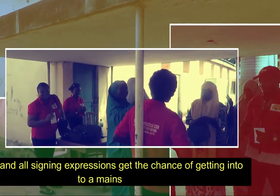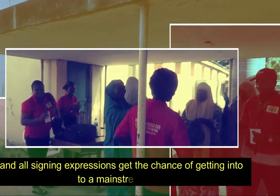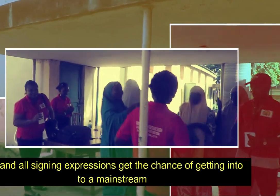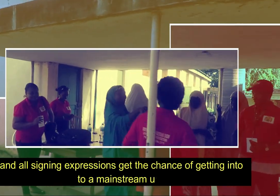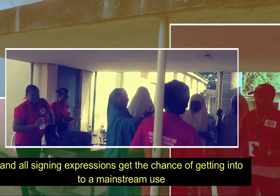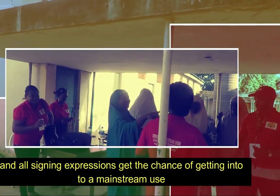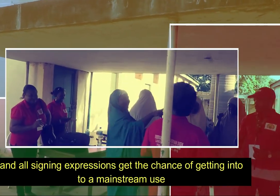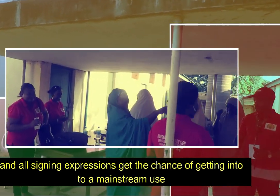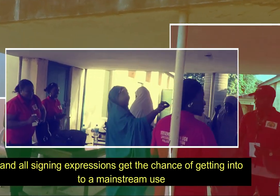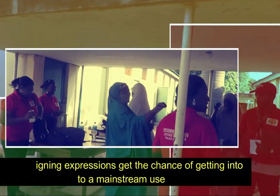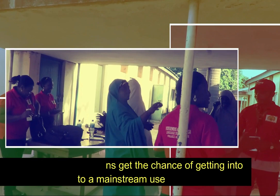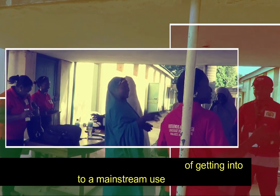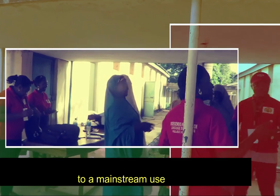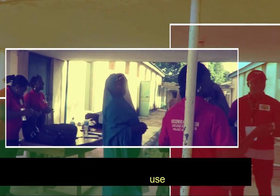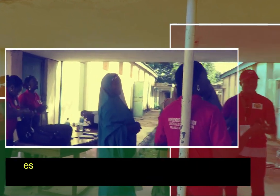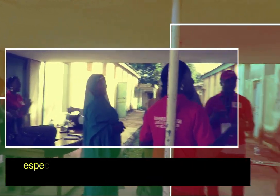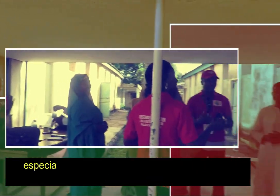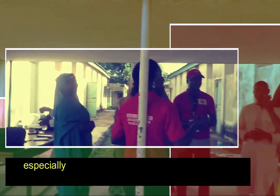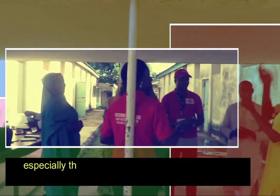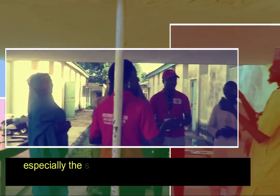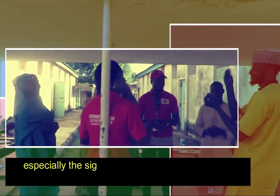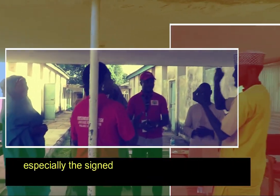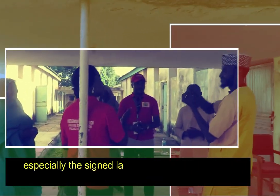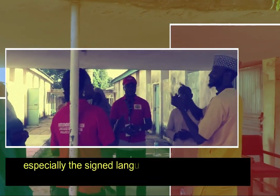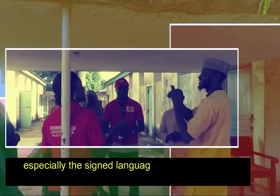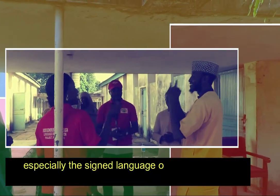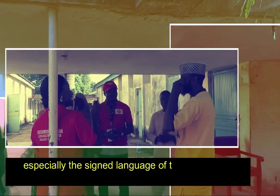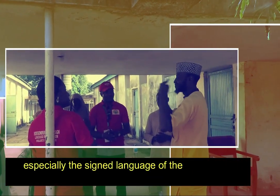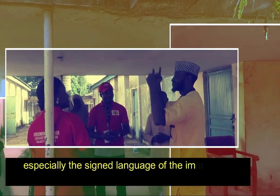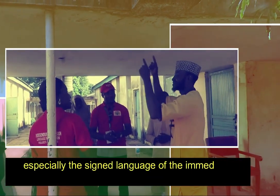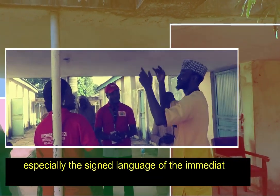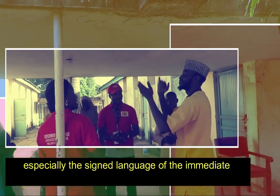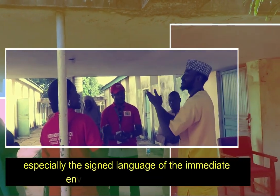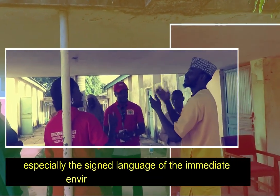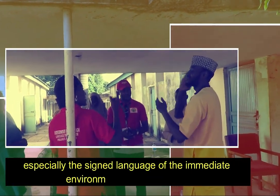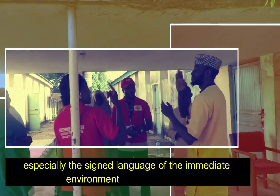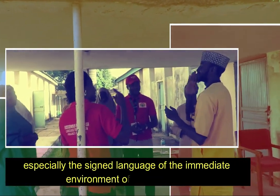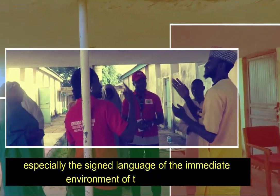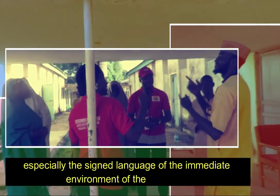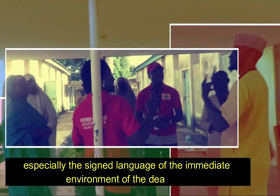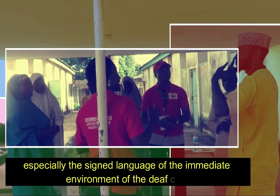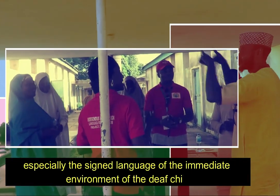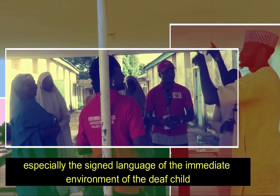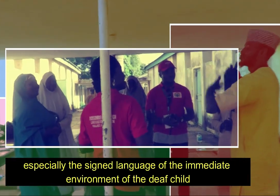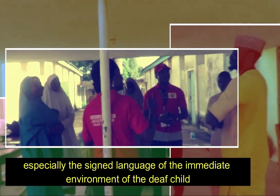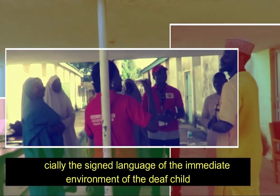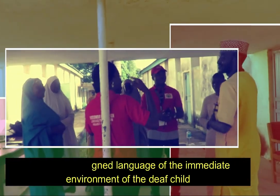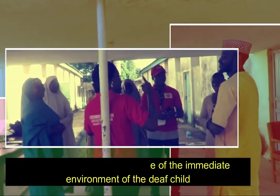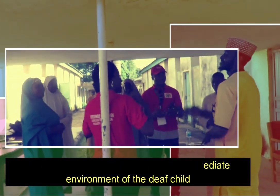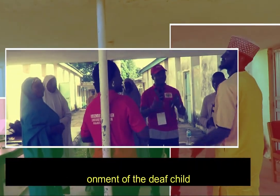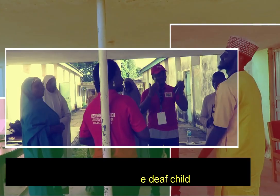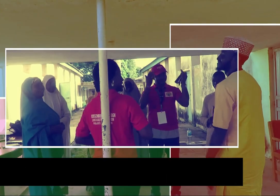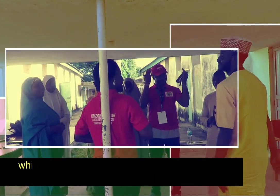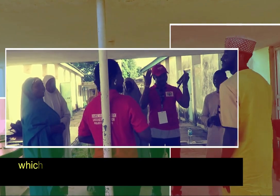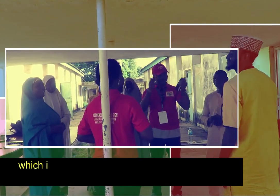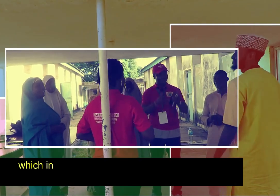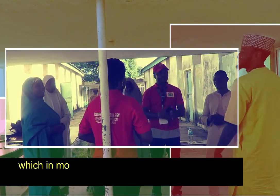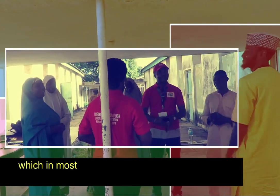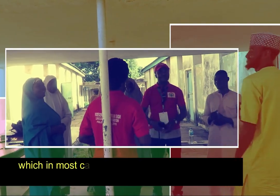a mainstream use, especially the sign language of the immediate environment of the deaf child, which in most